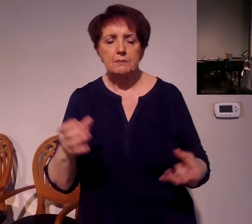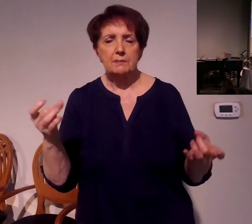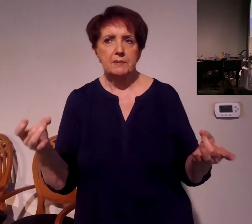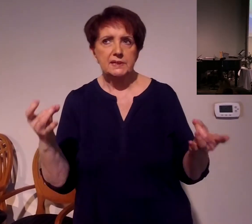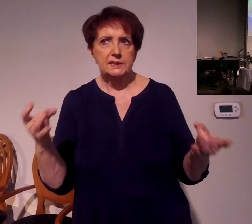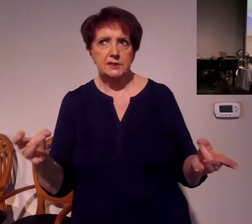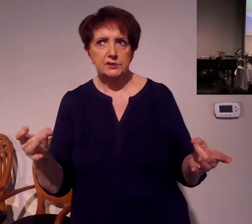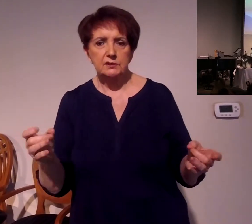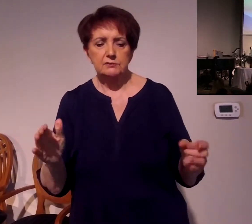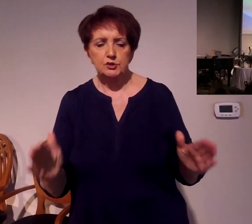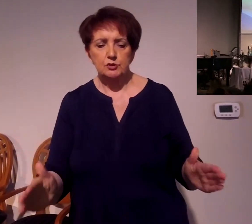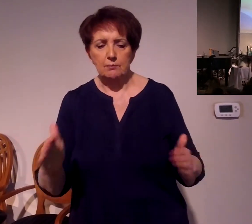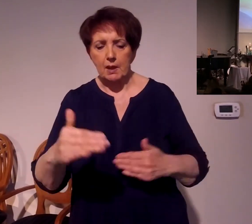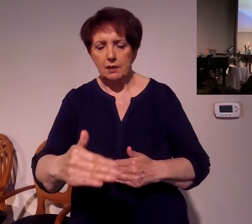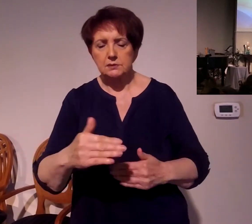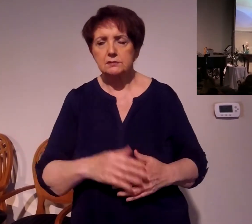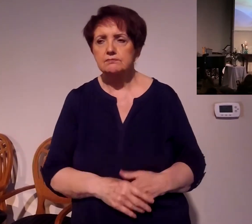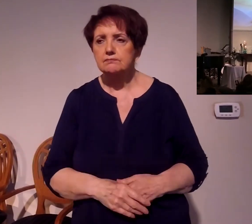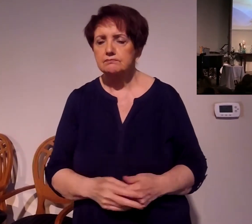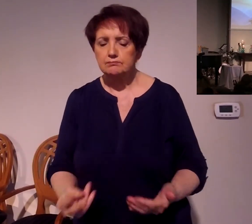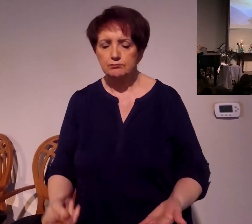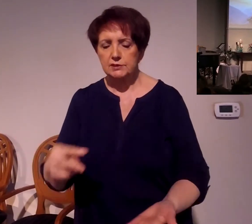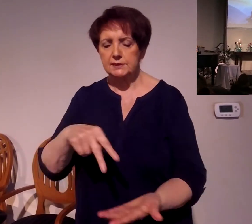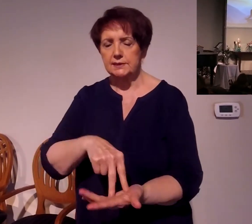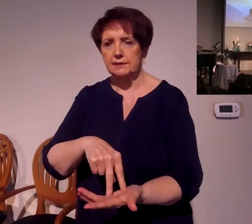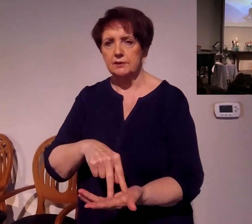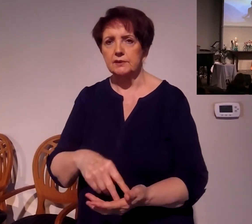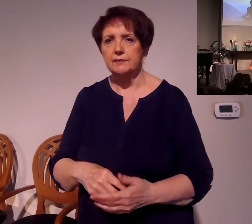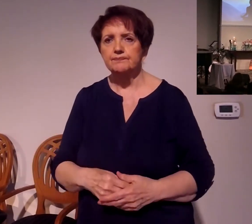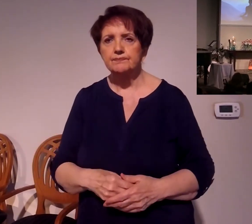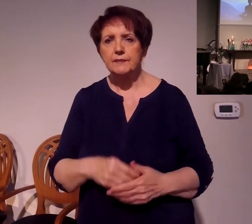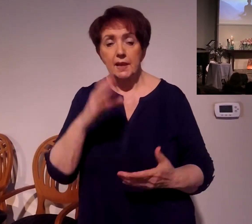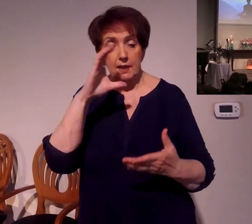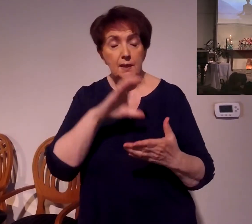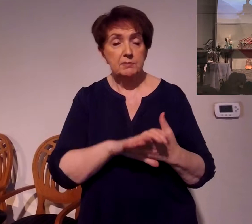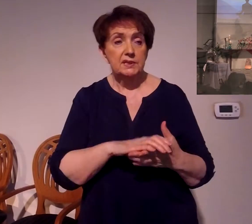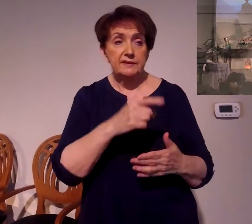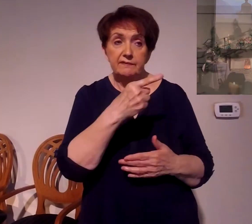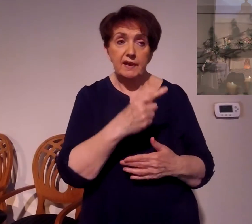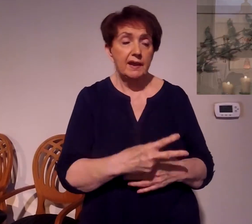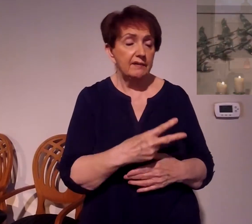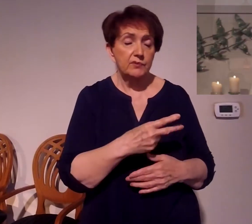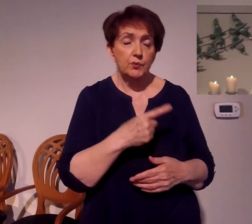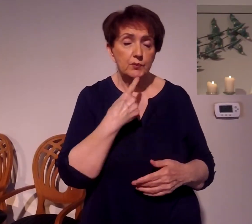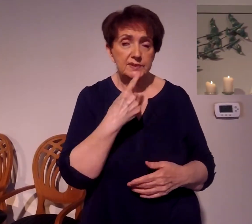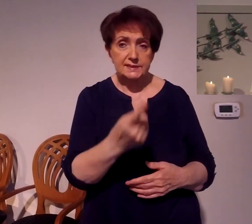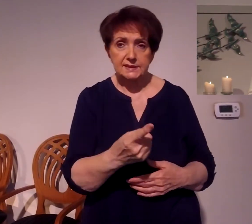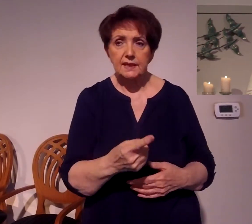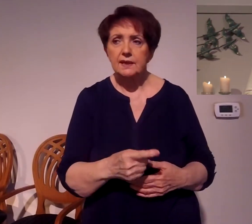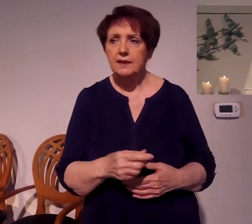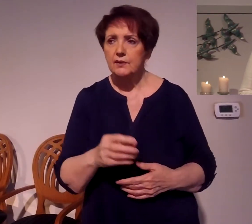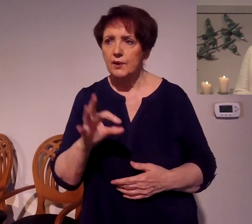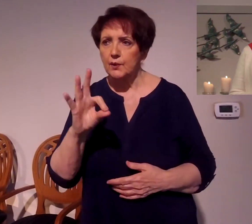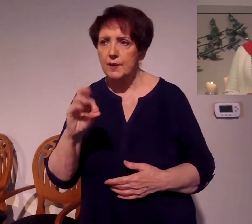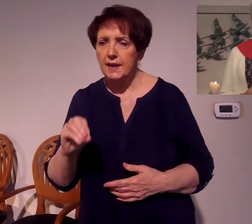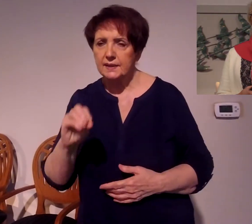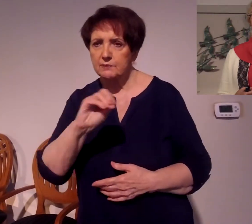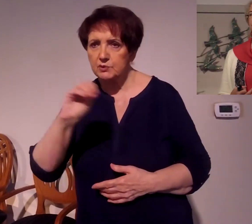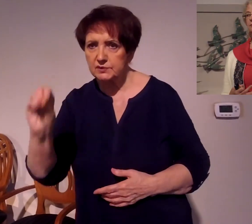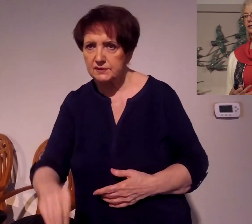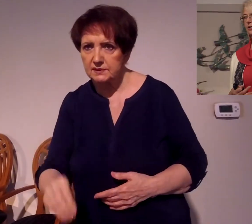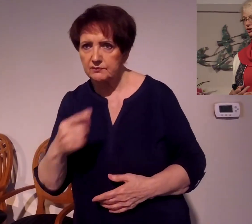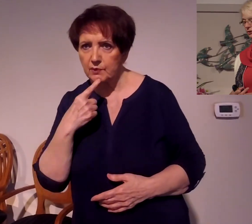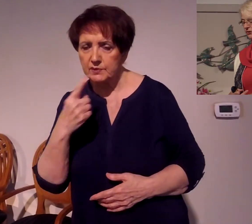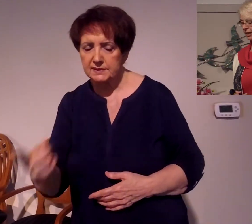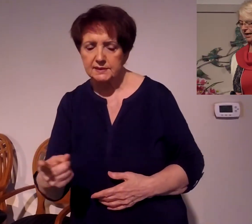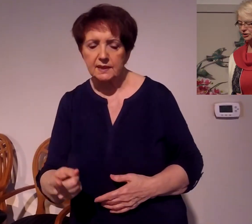soapbox. I believe that half of what we say, maybe even more than half, maybe up to 90% of what we say is meditation, and that what we're doing